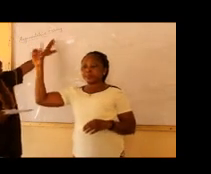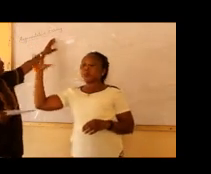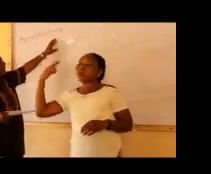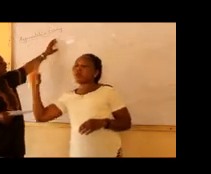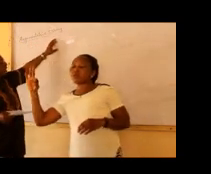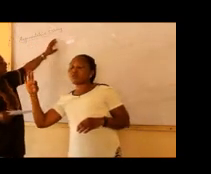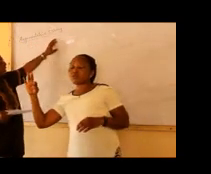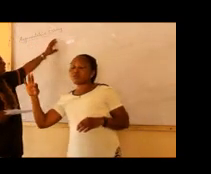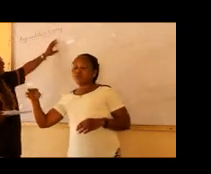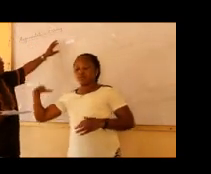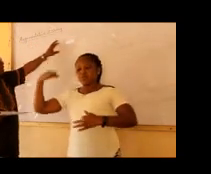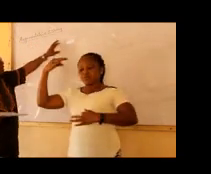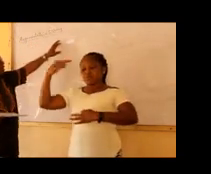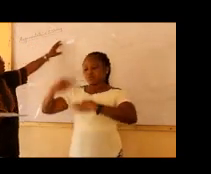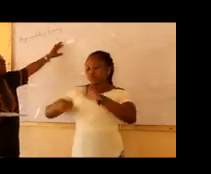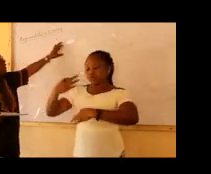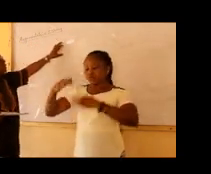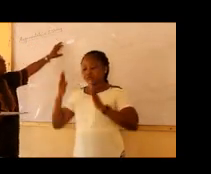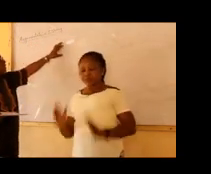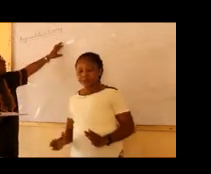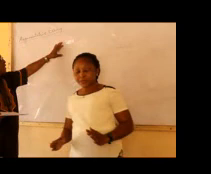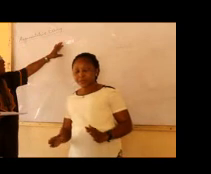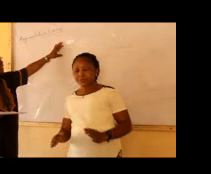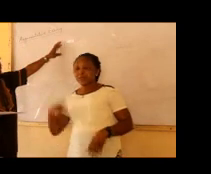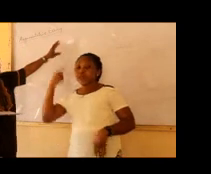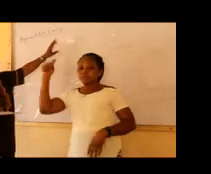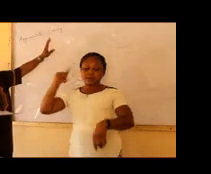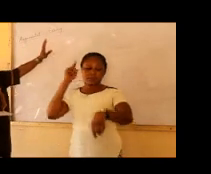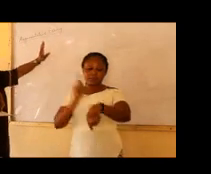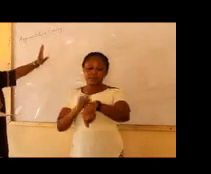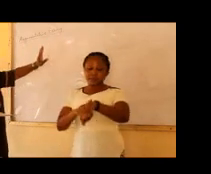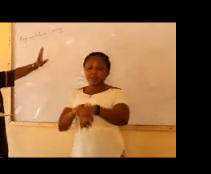the accurate timekeeper,